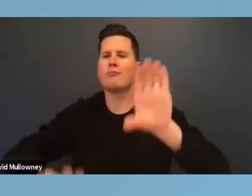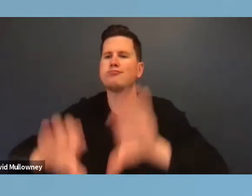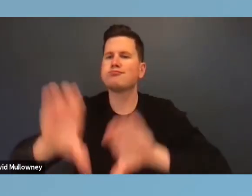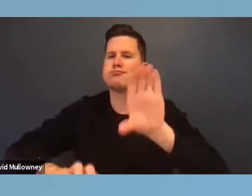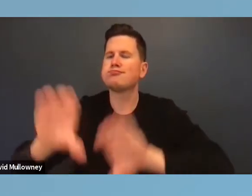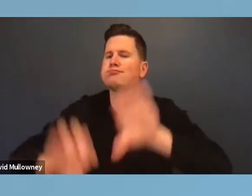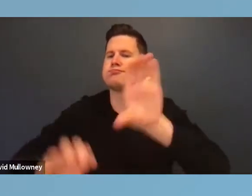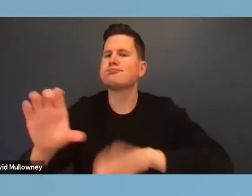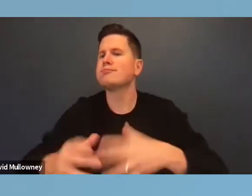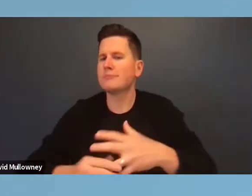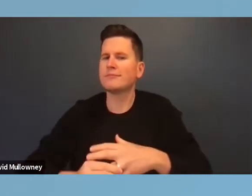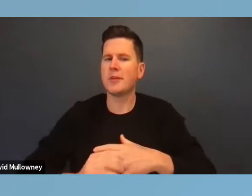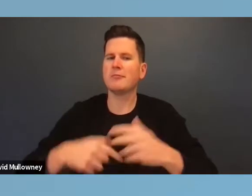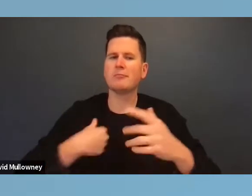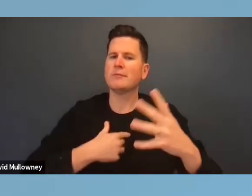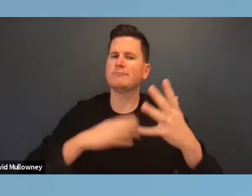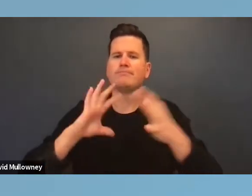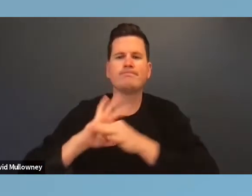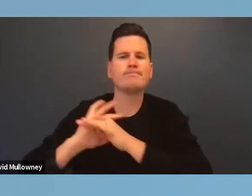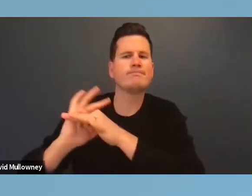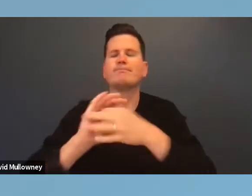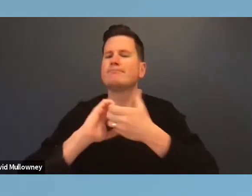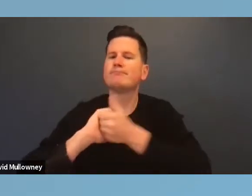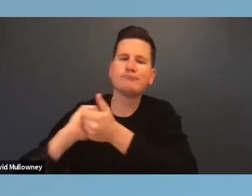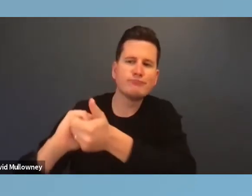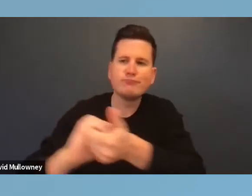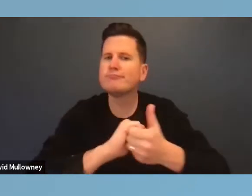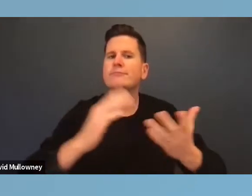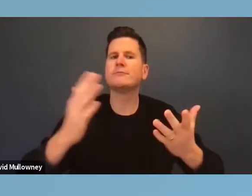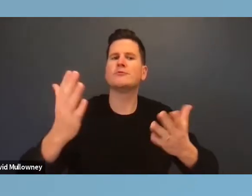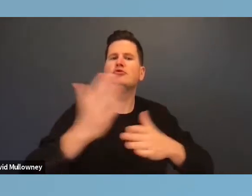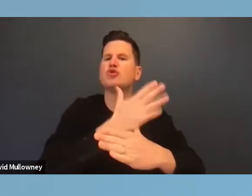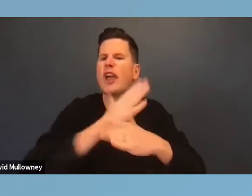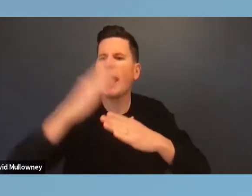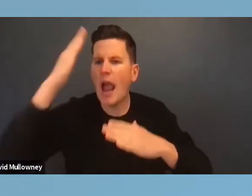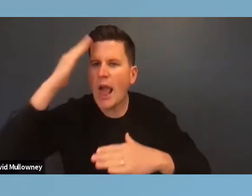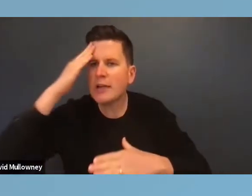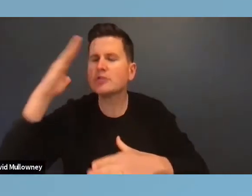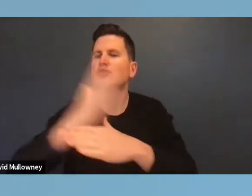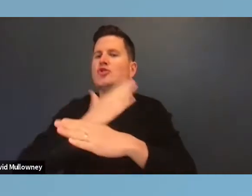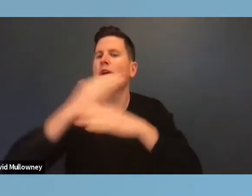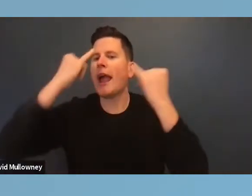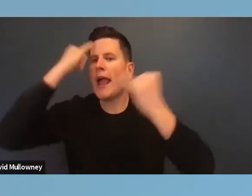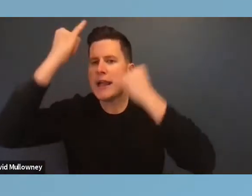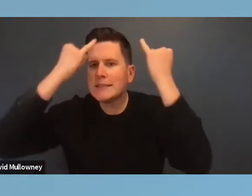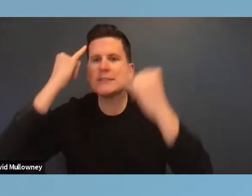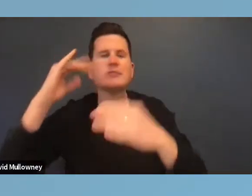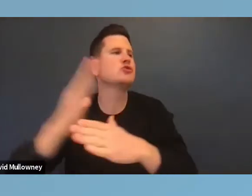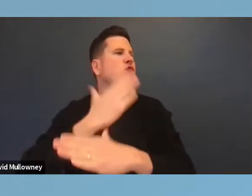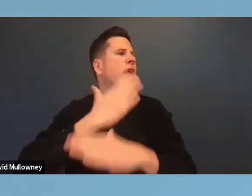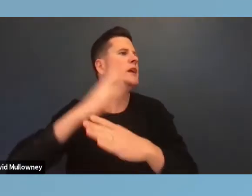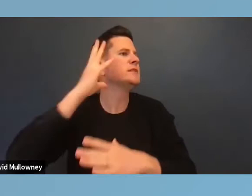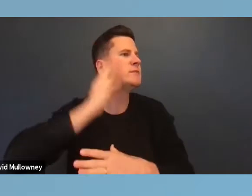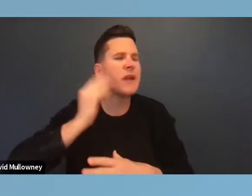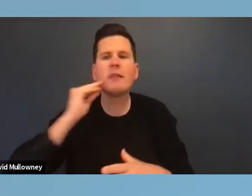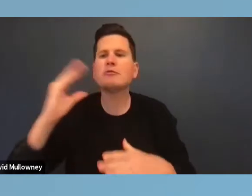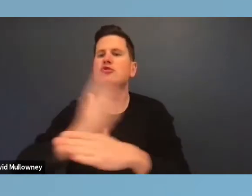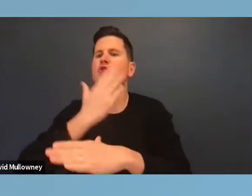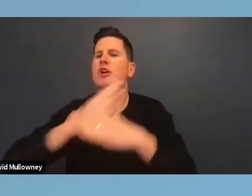to get together and communicate and share about their lives, share our knowledge, our ideas,